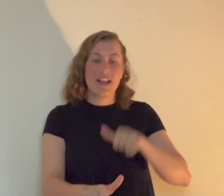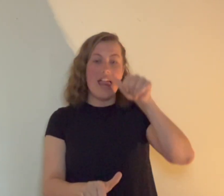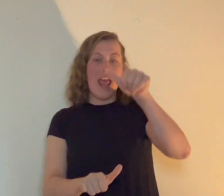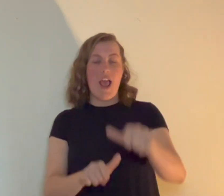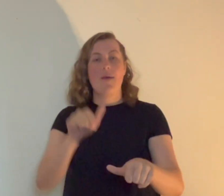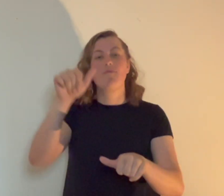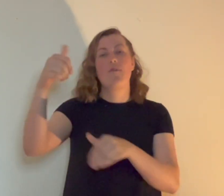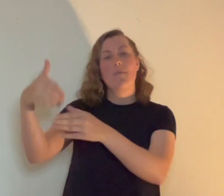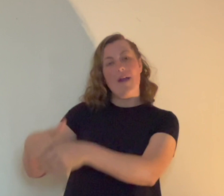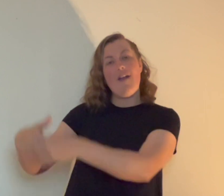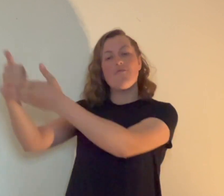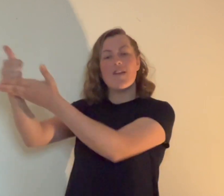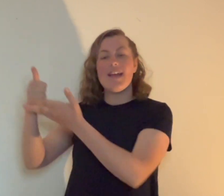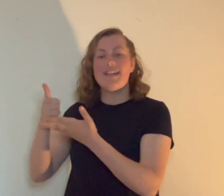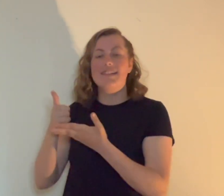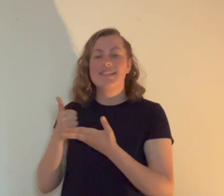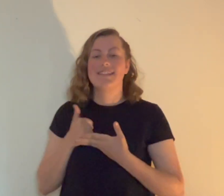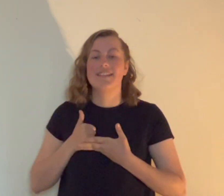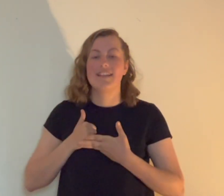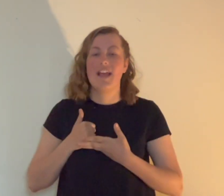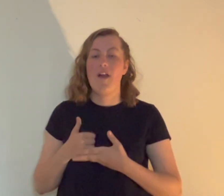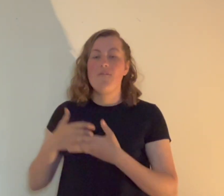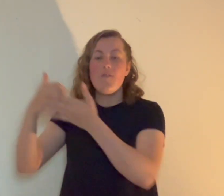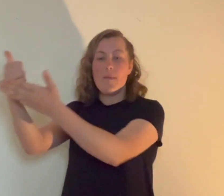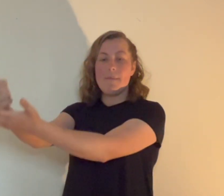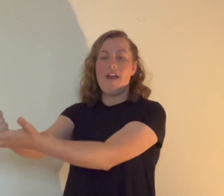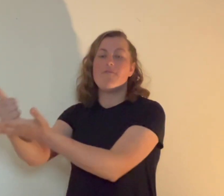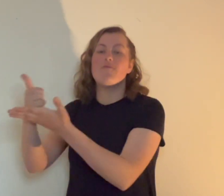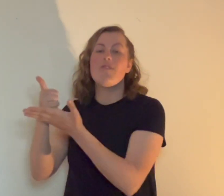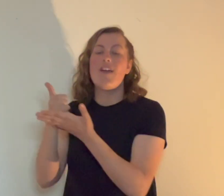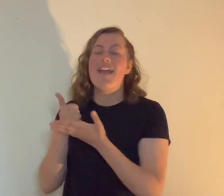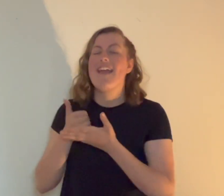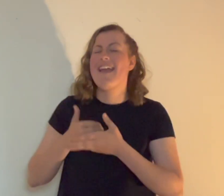little help with my friends A little help with my friends